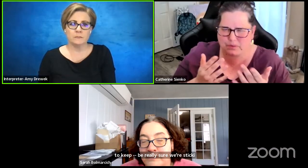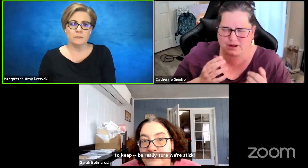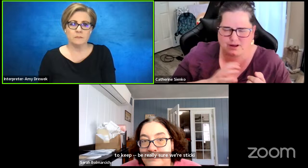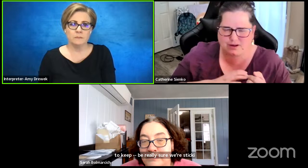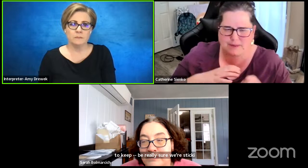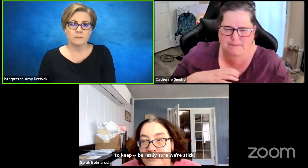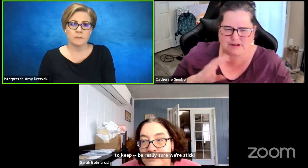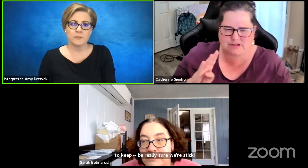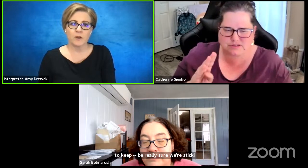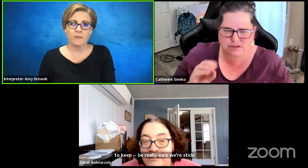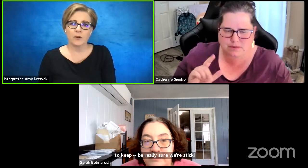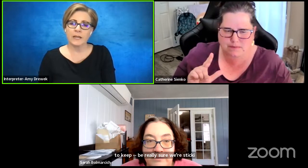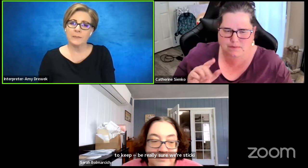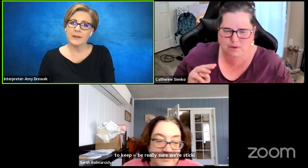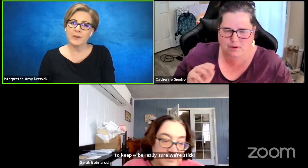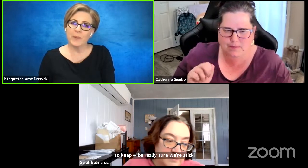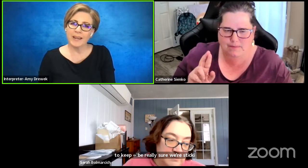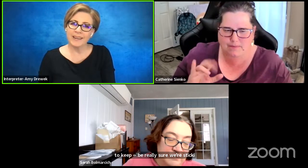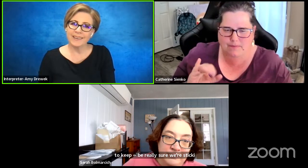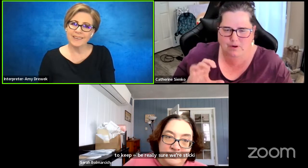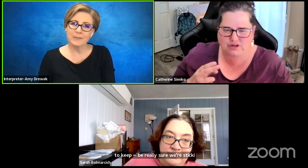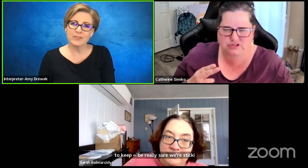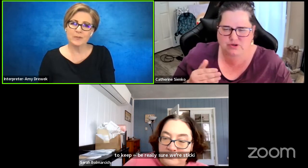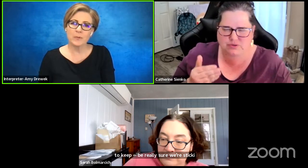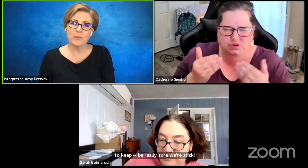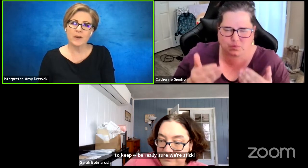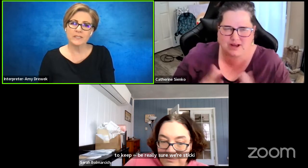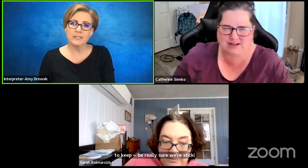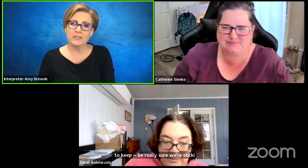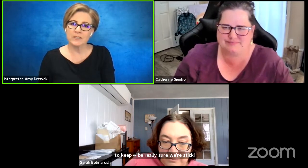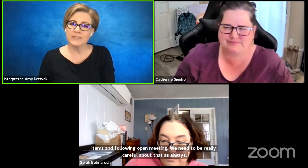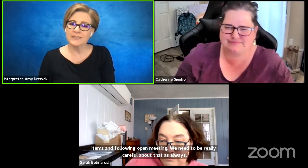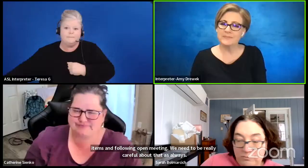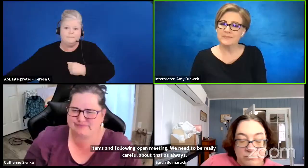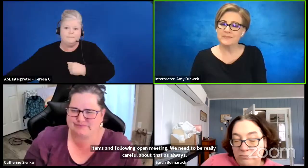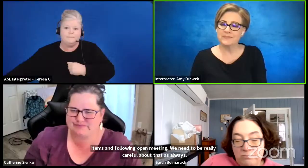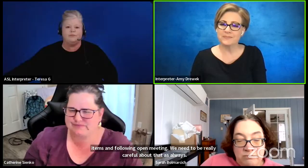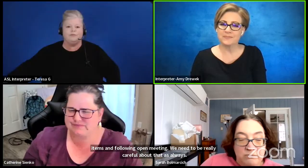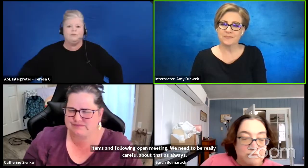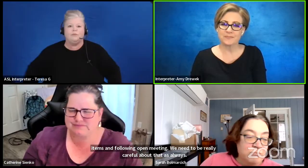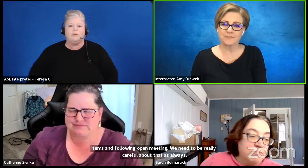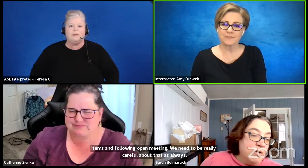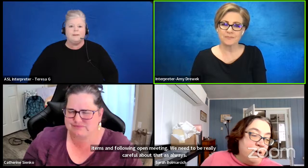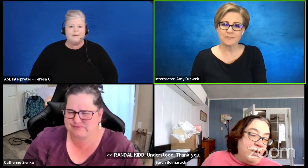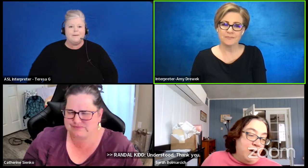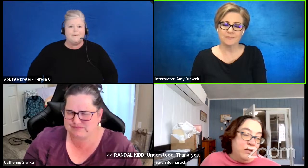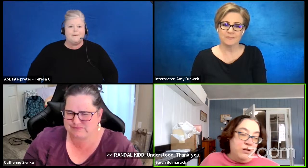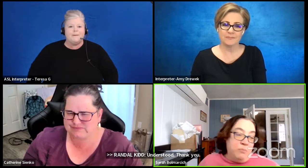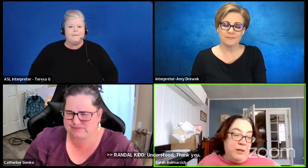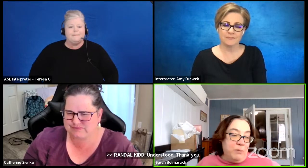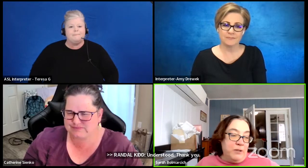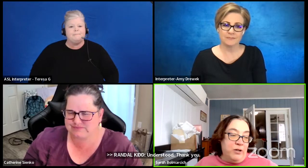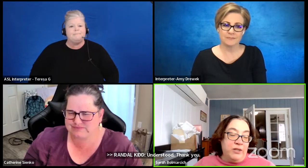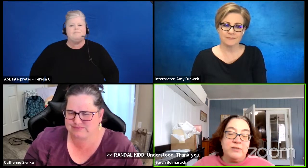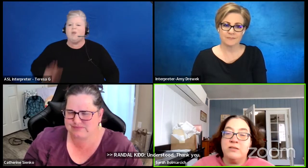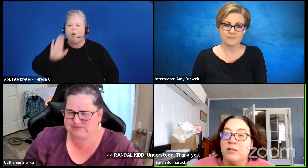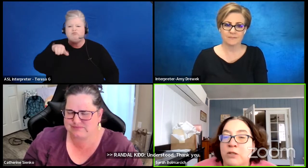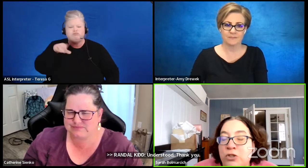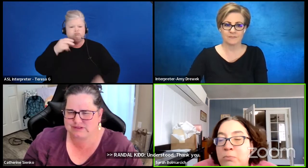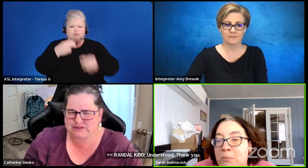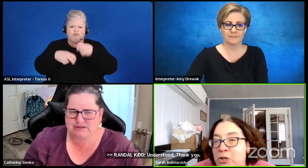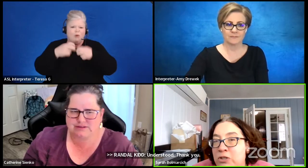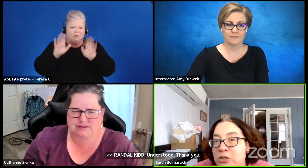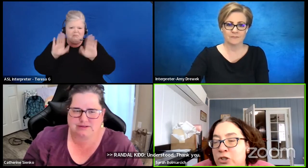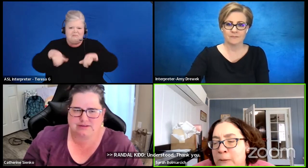Thank you. I'm sorry for keeping you waiting, Commissioner Wolf-Marsich. No problem at all. This